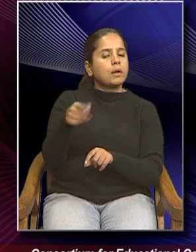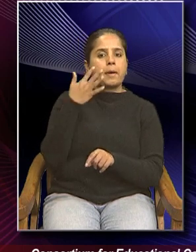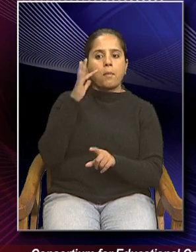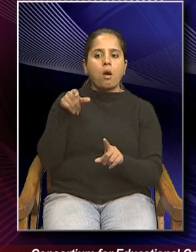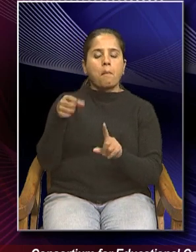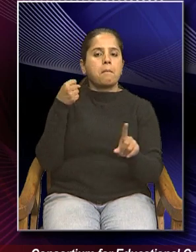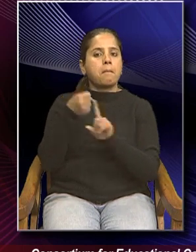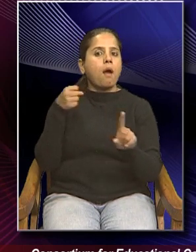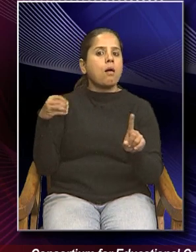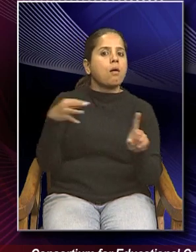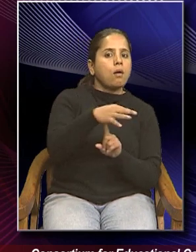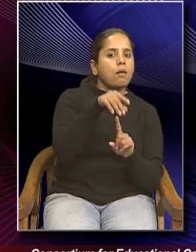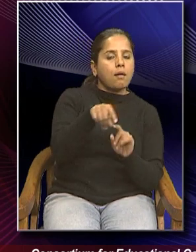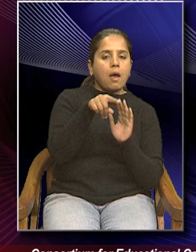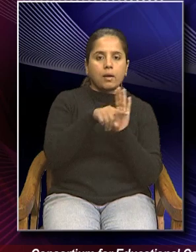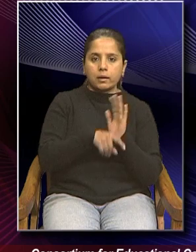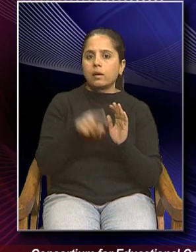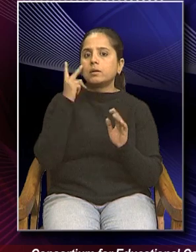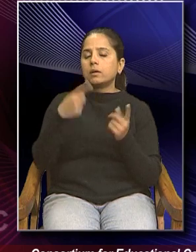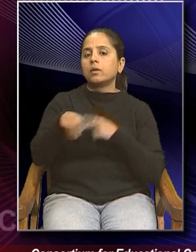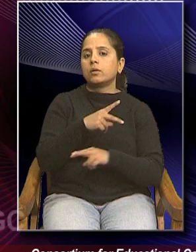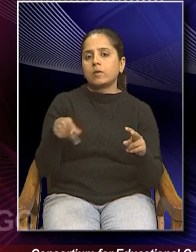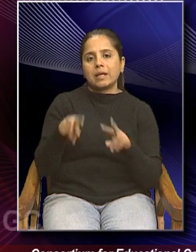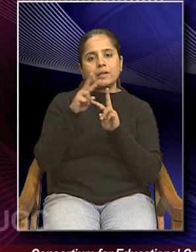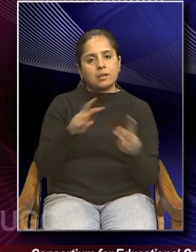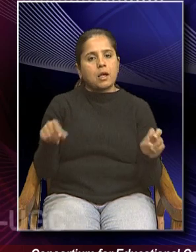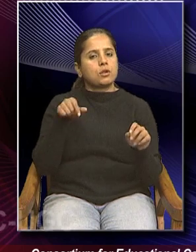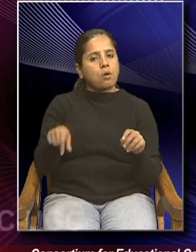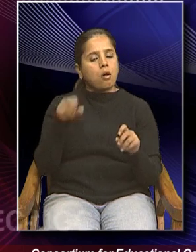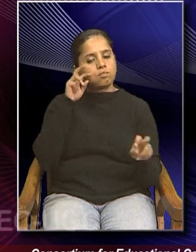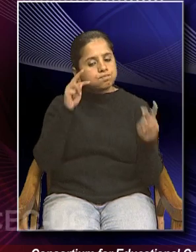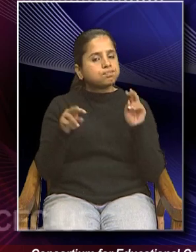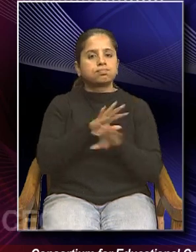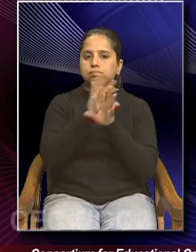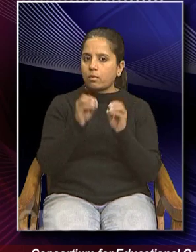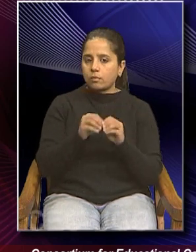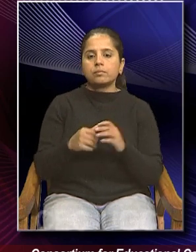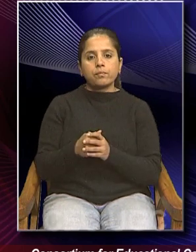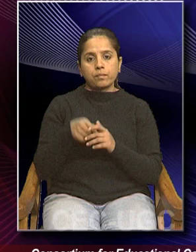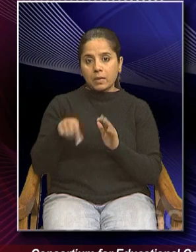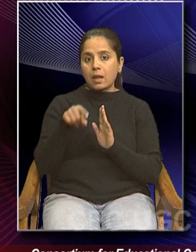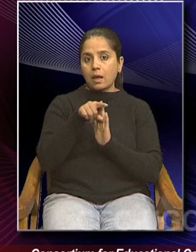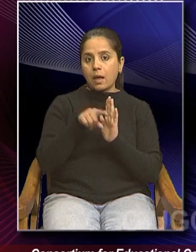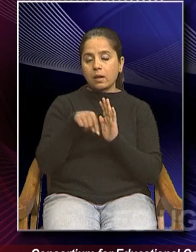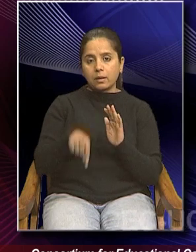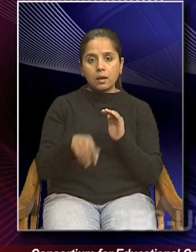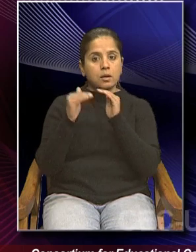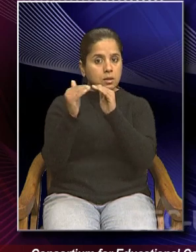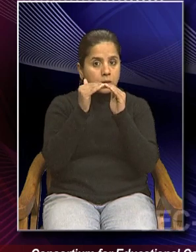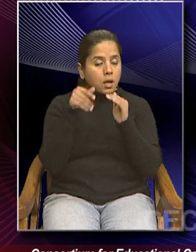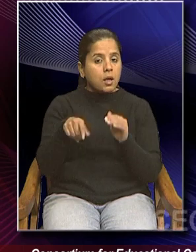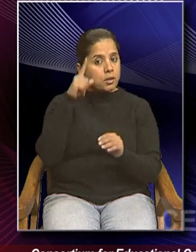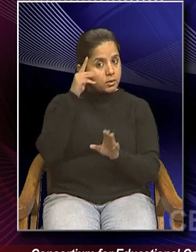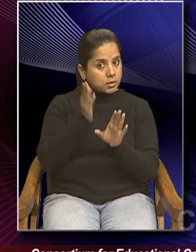influence of ethical considerations on the research landscape. The ethical standards in